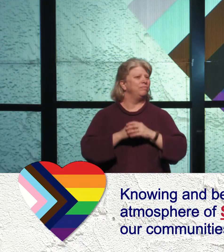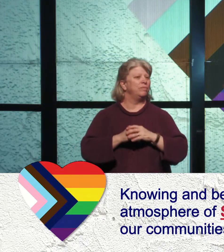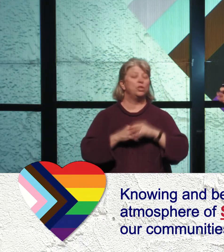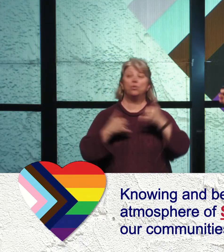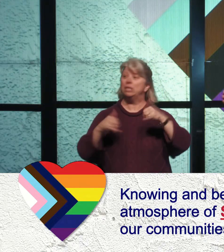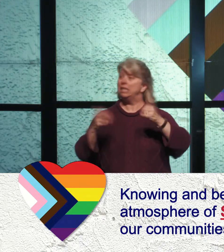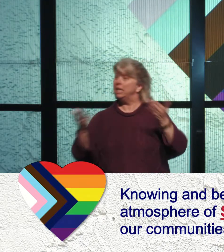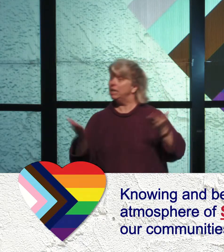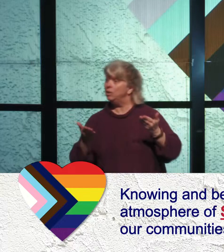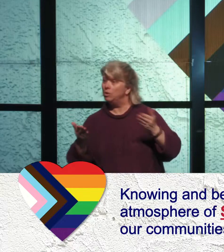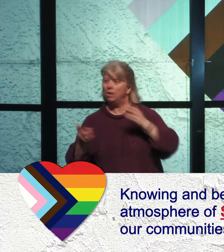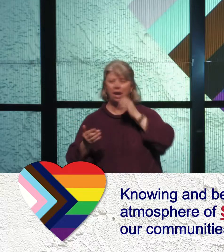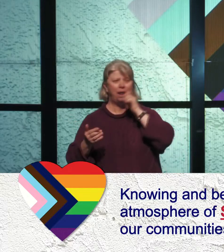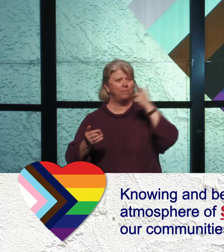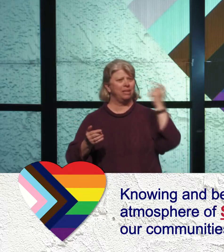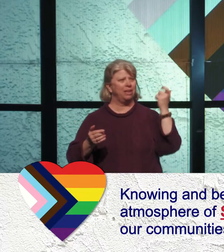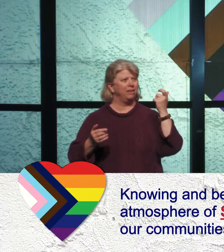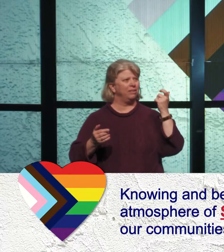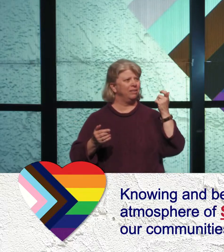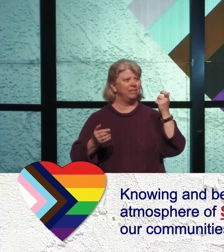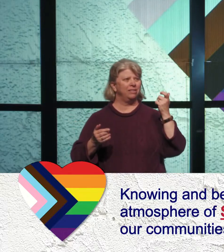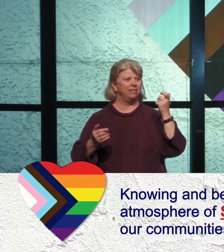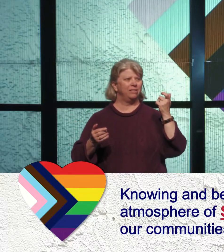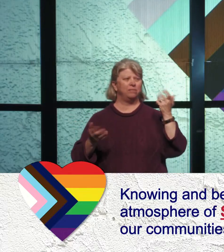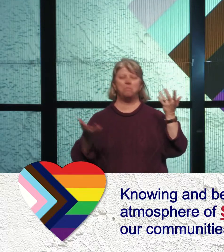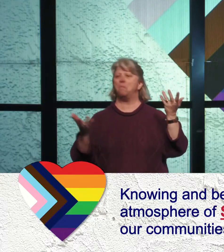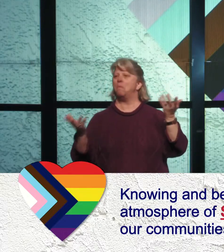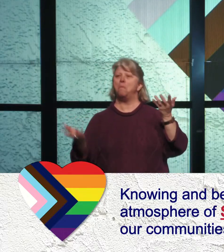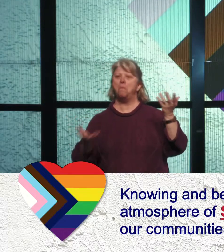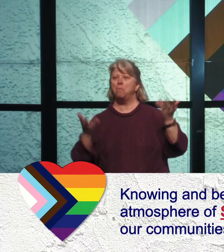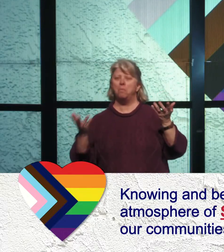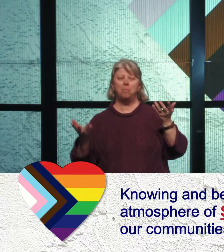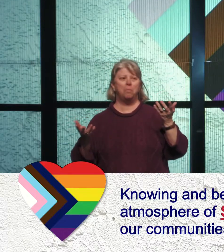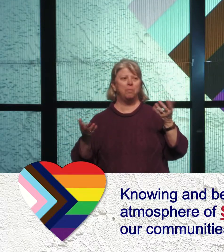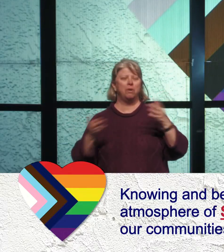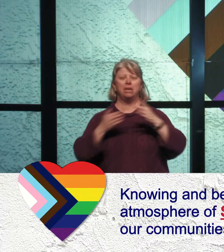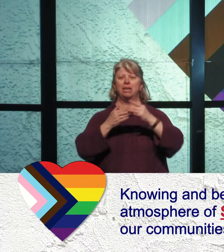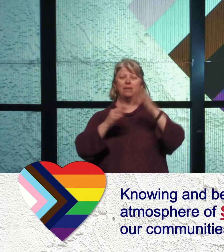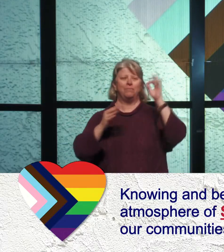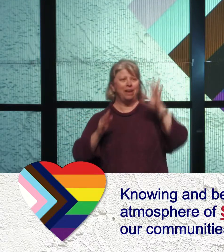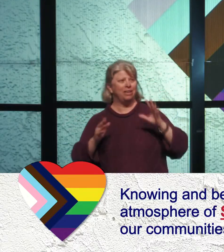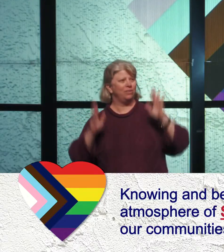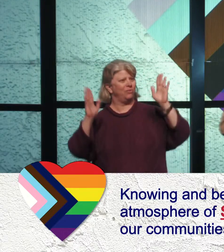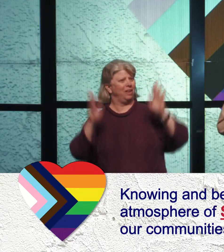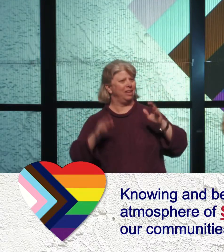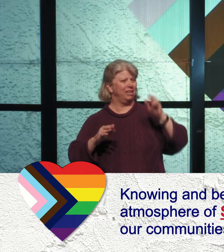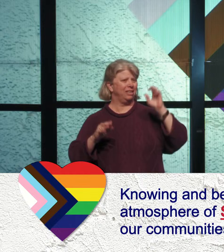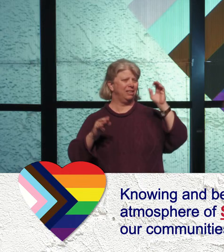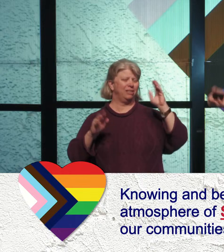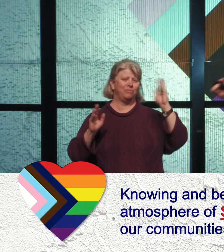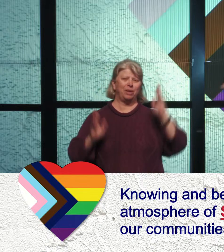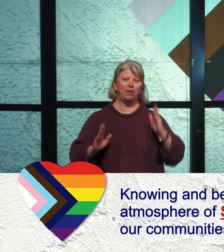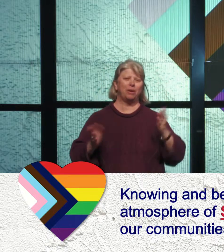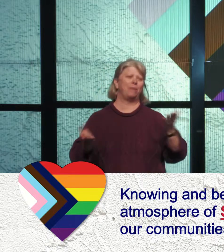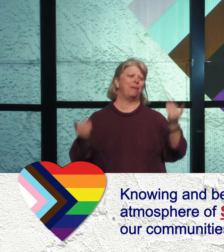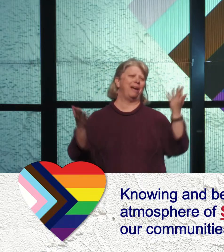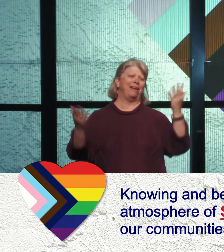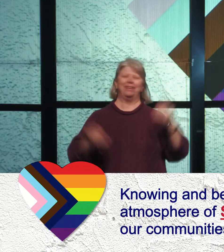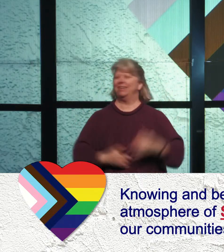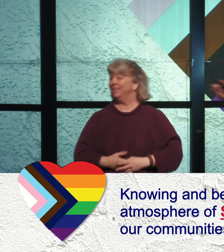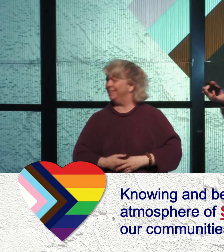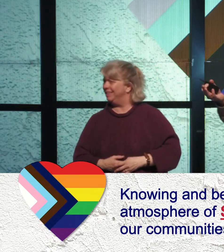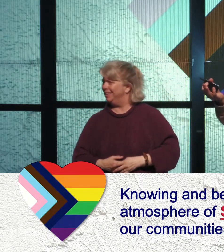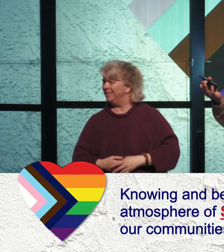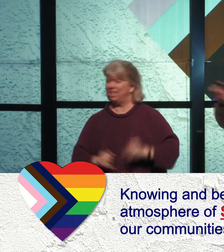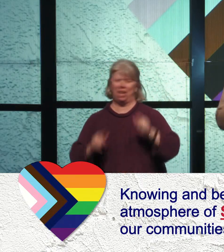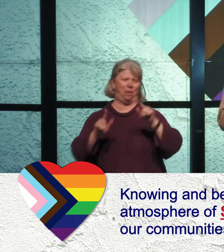And you're still here not because, the lead pastor, he's just the greatest preacher in the world. I mean, come on. Like, you can